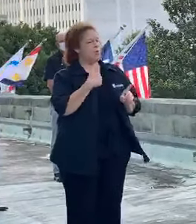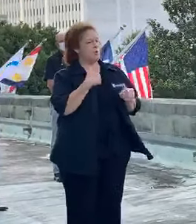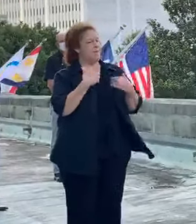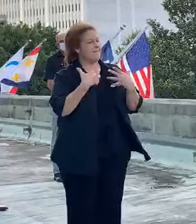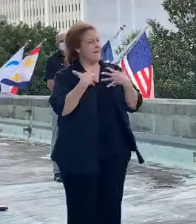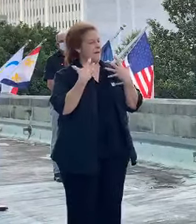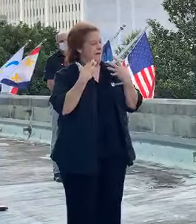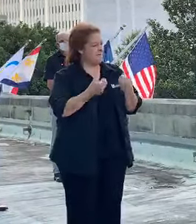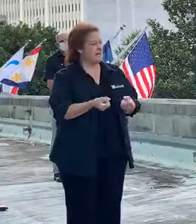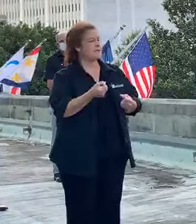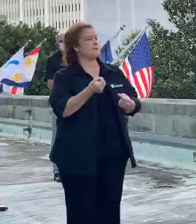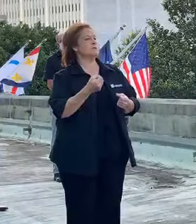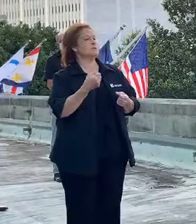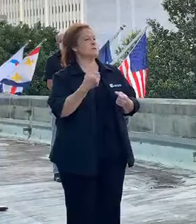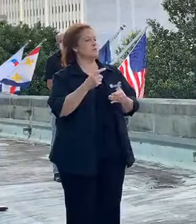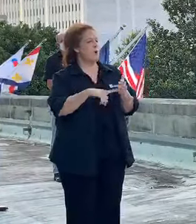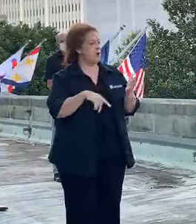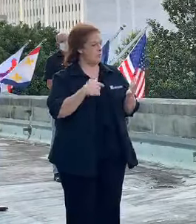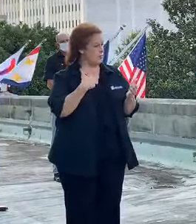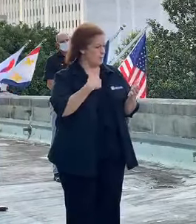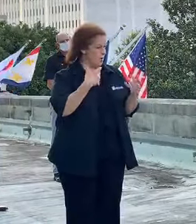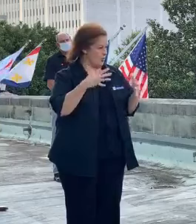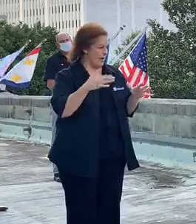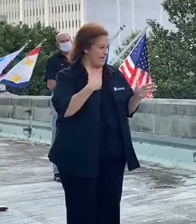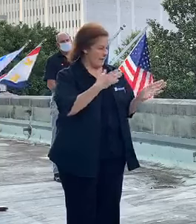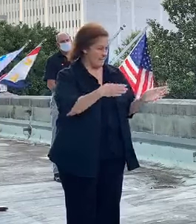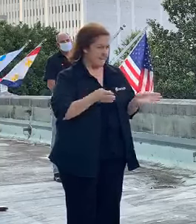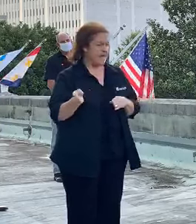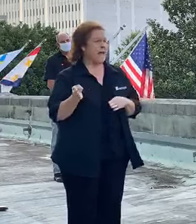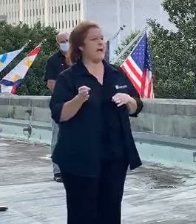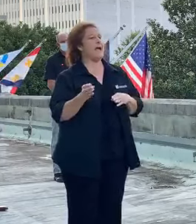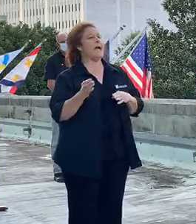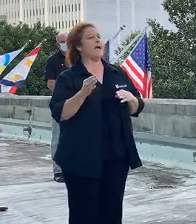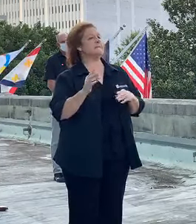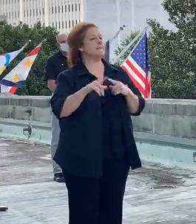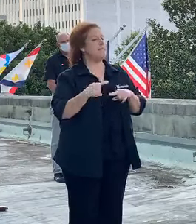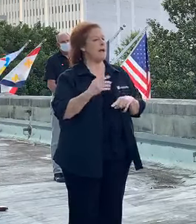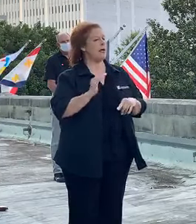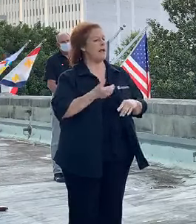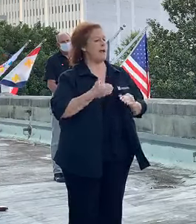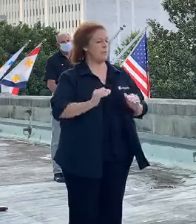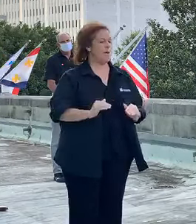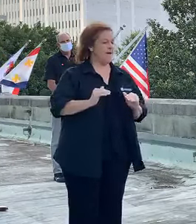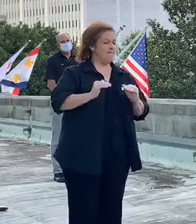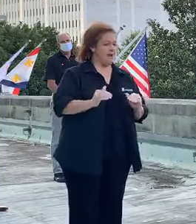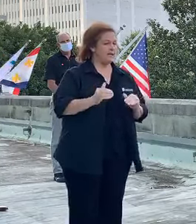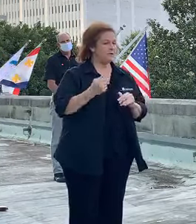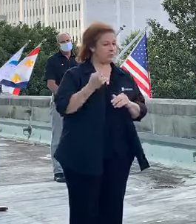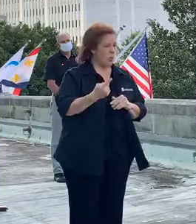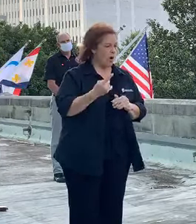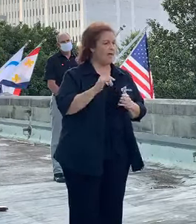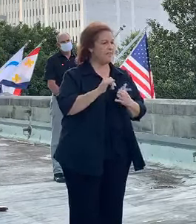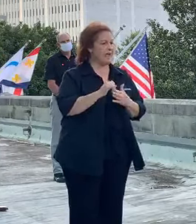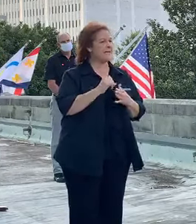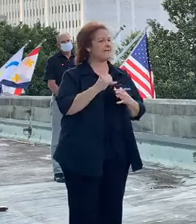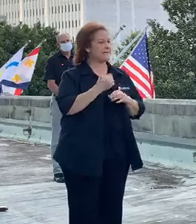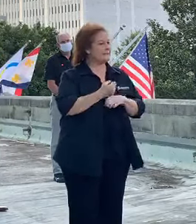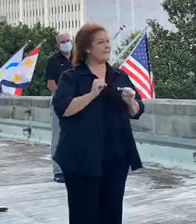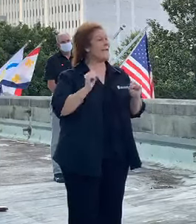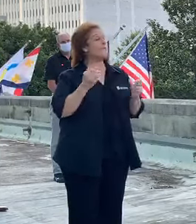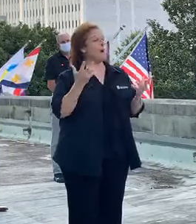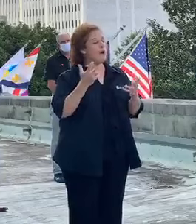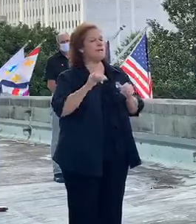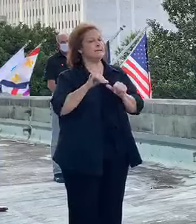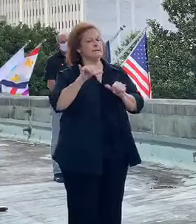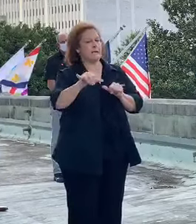in what we have planned as it relates to the phased reopening of the city of New Orleans. Safest at home.